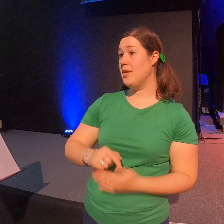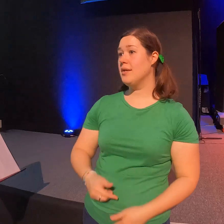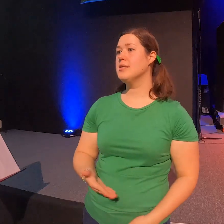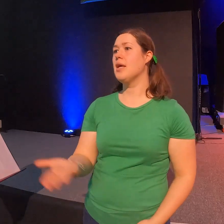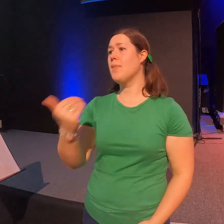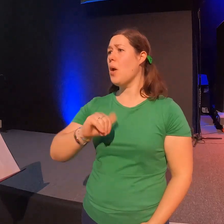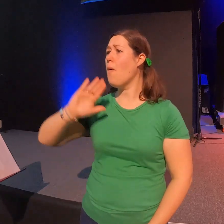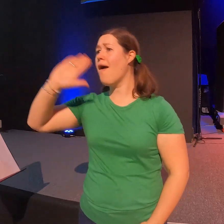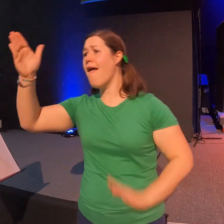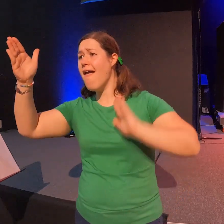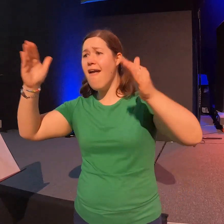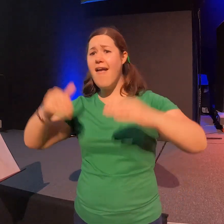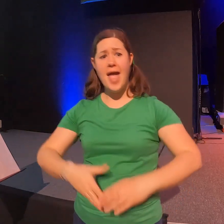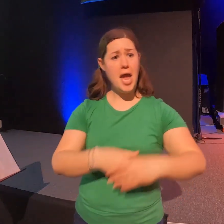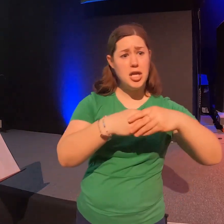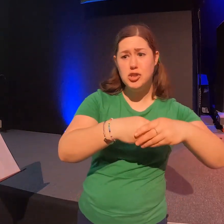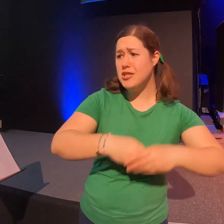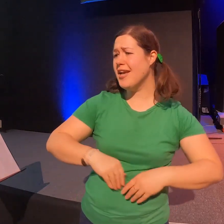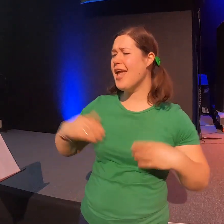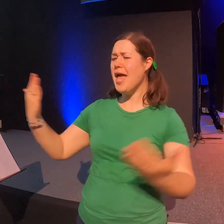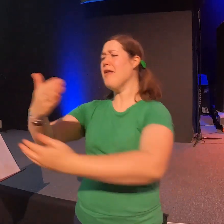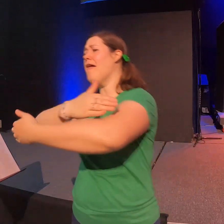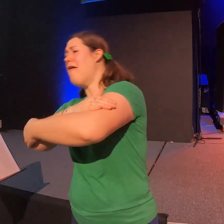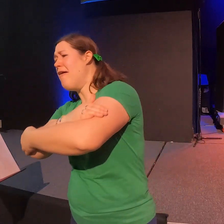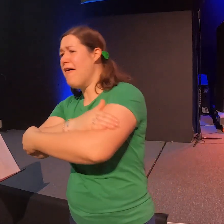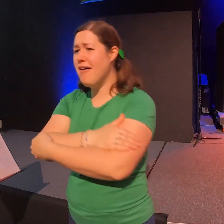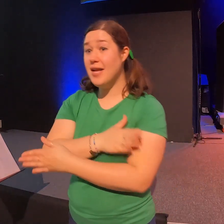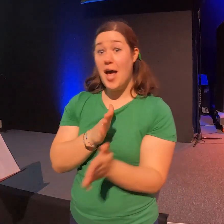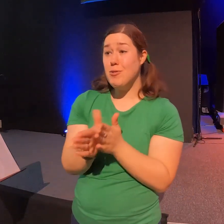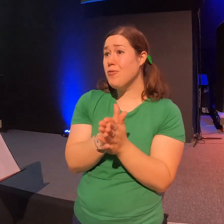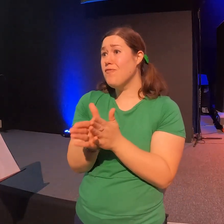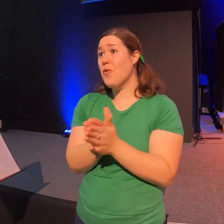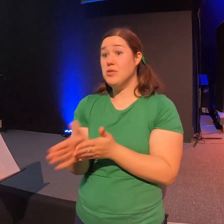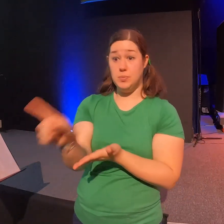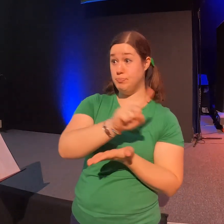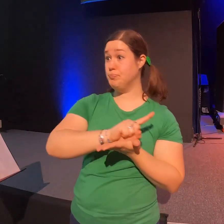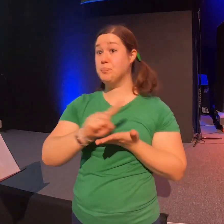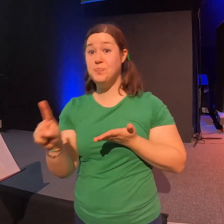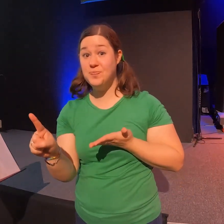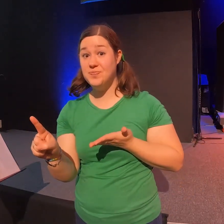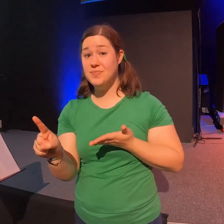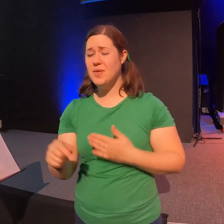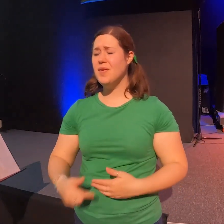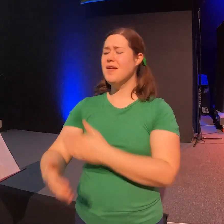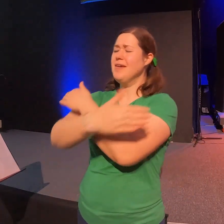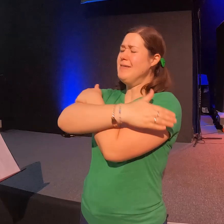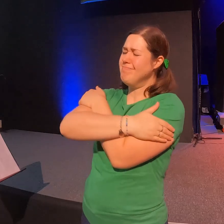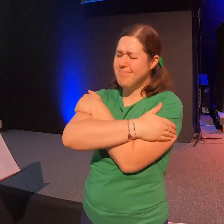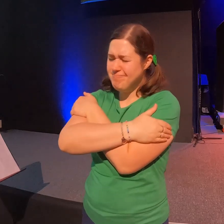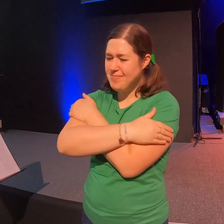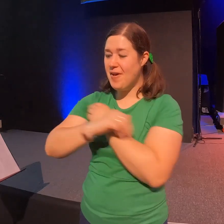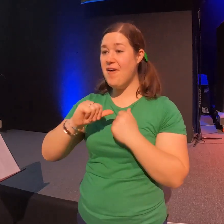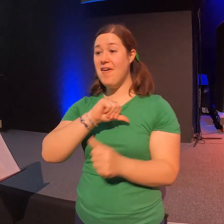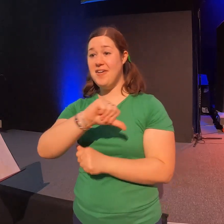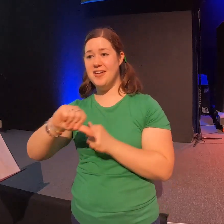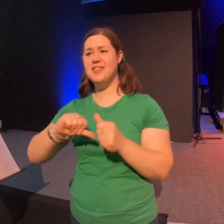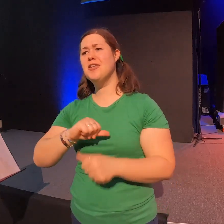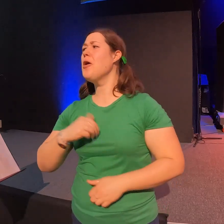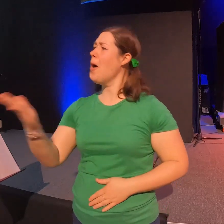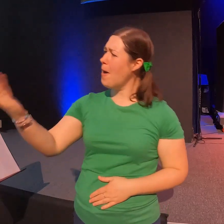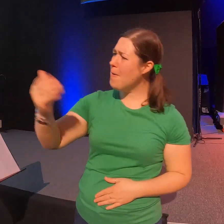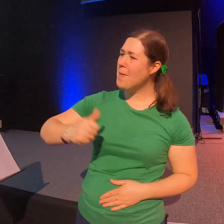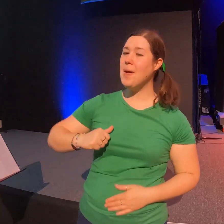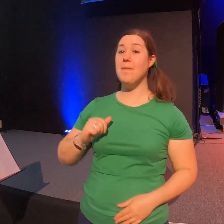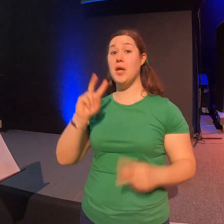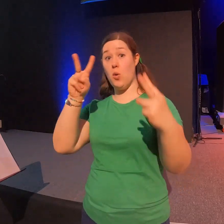your hands and hugging you. I look forward to it all week. We need to hug one another and embrace one another. We need to